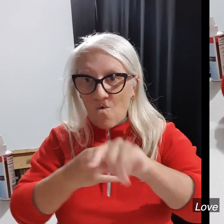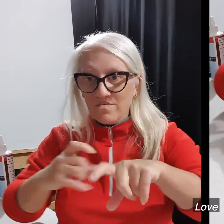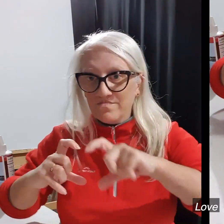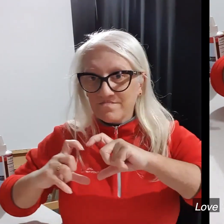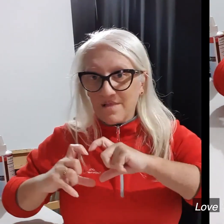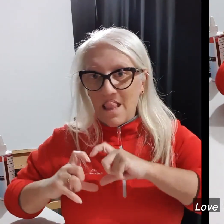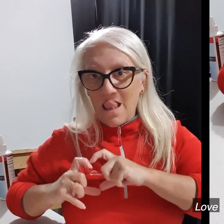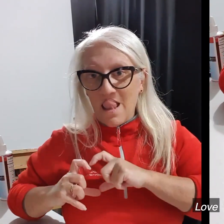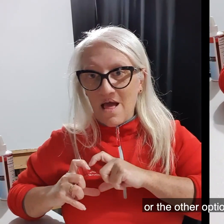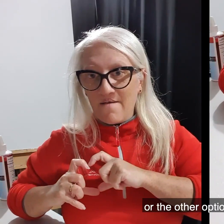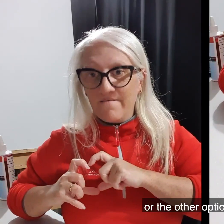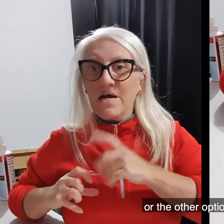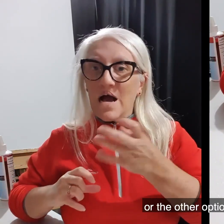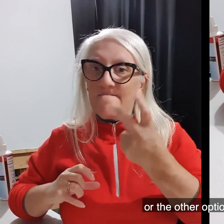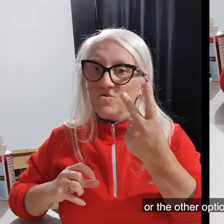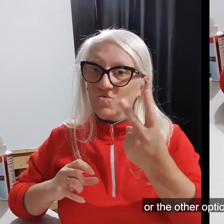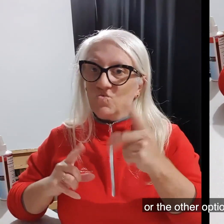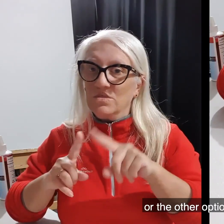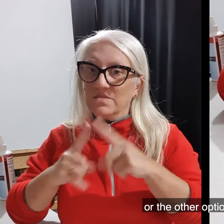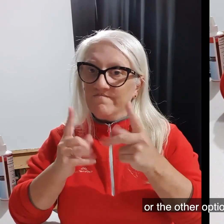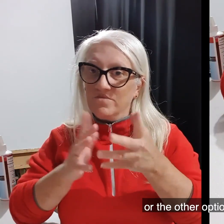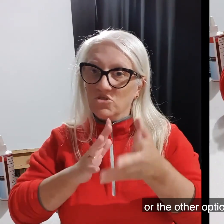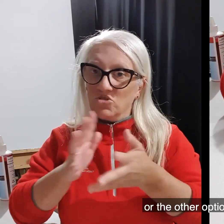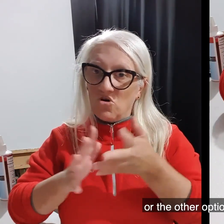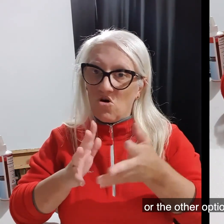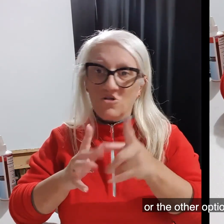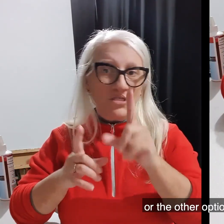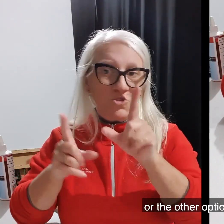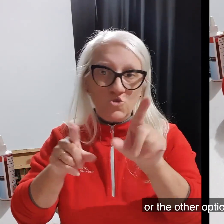Love, or the other option is love.